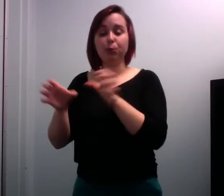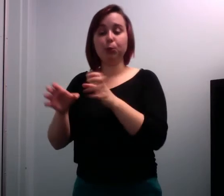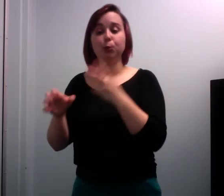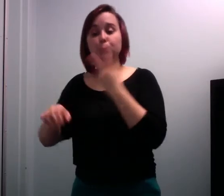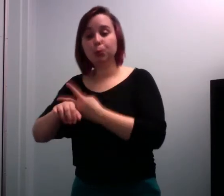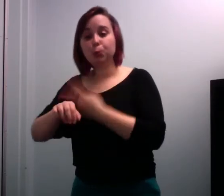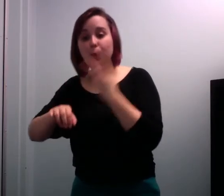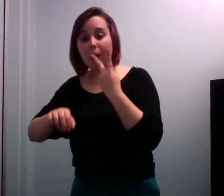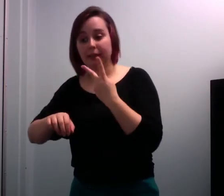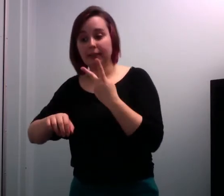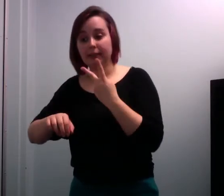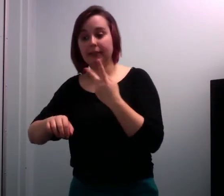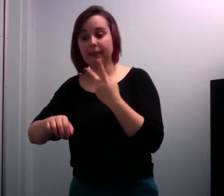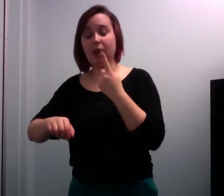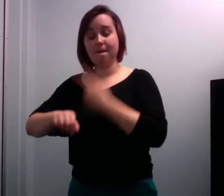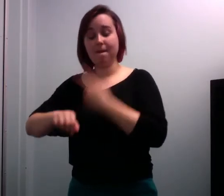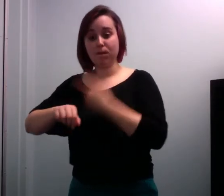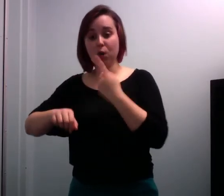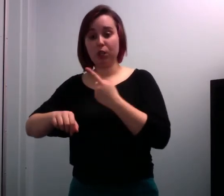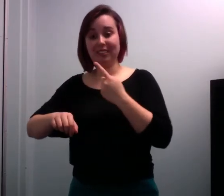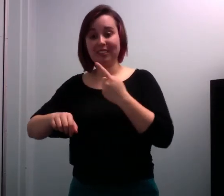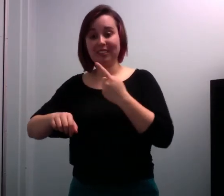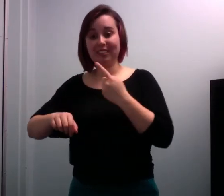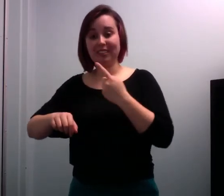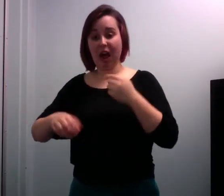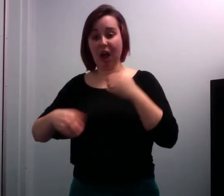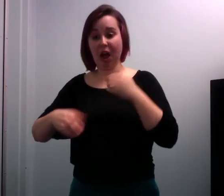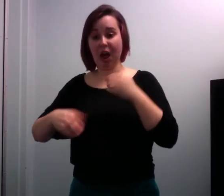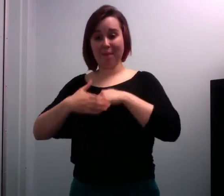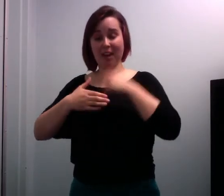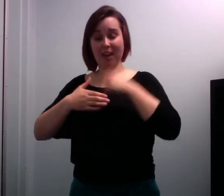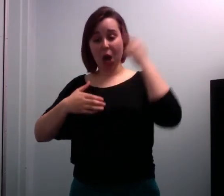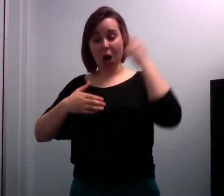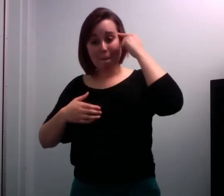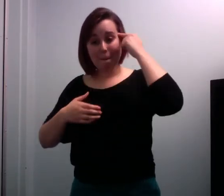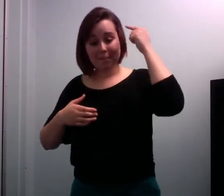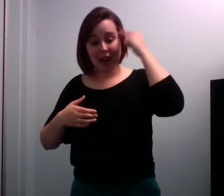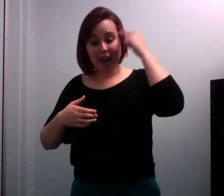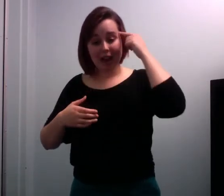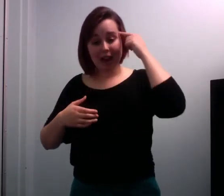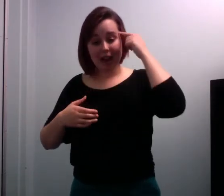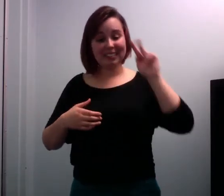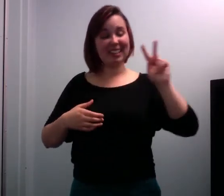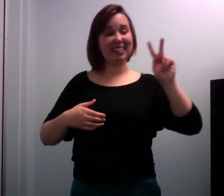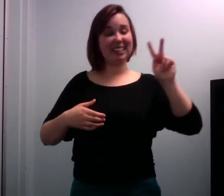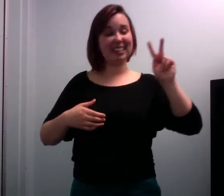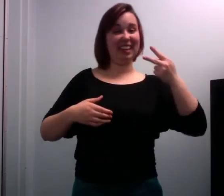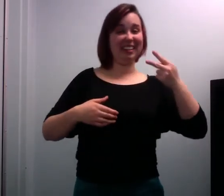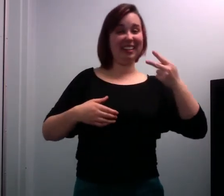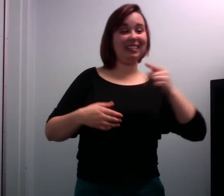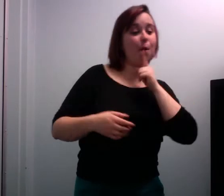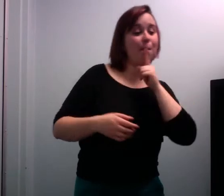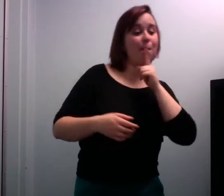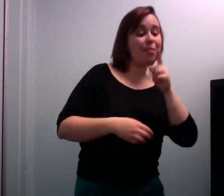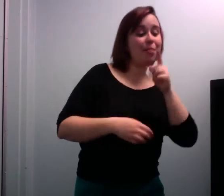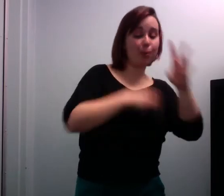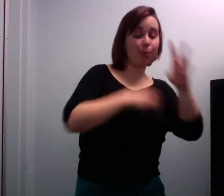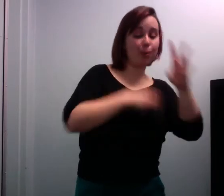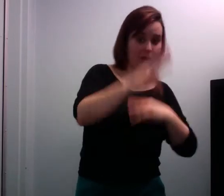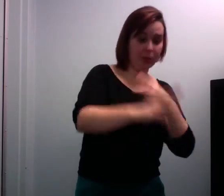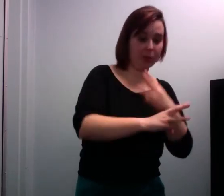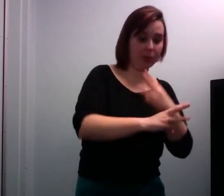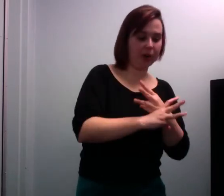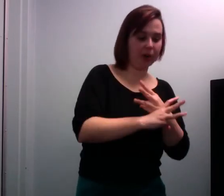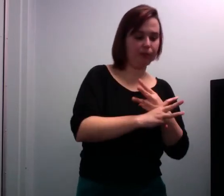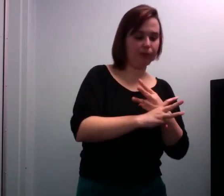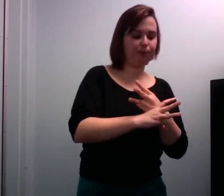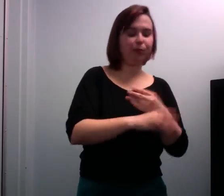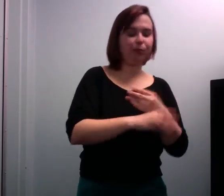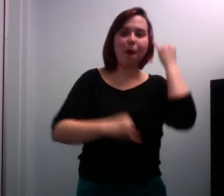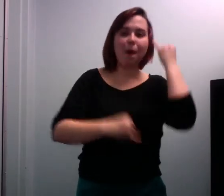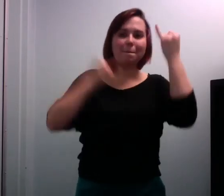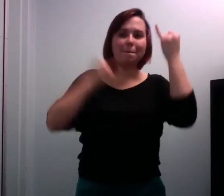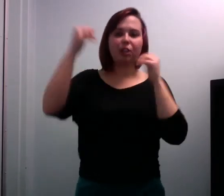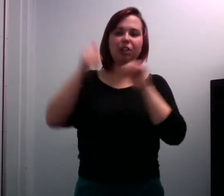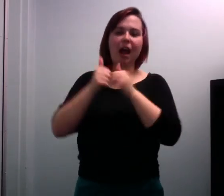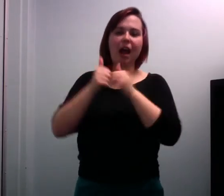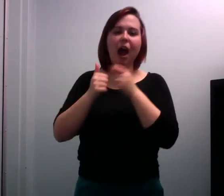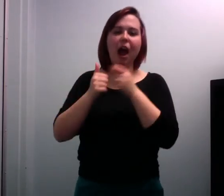fear and imagining how would you handle that situation makes it easier to proceed with optimism. And